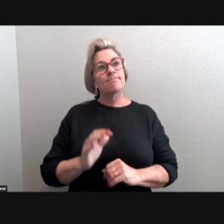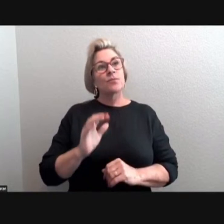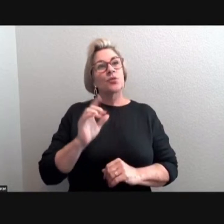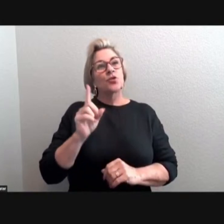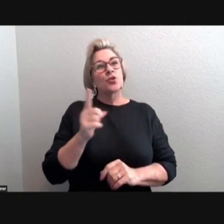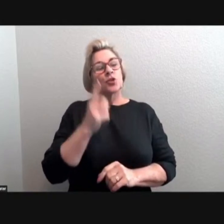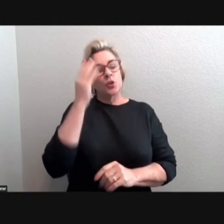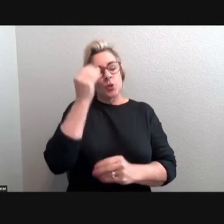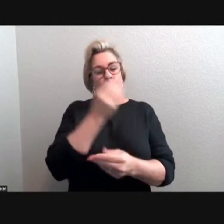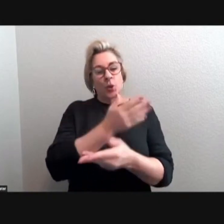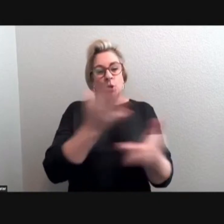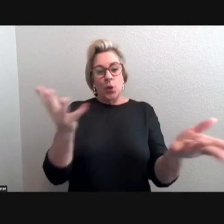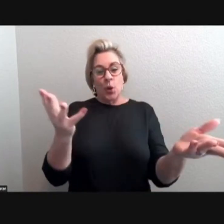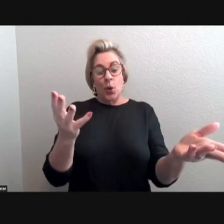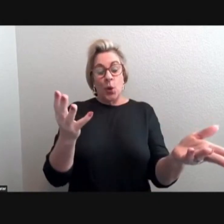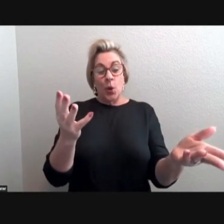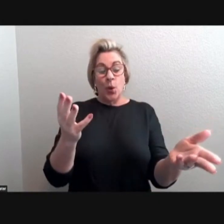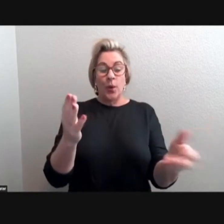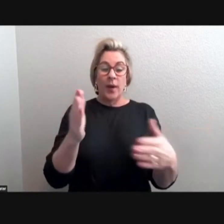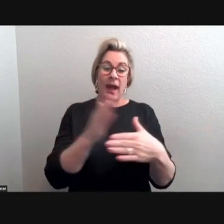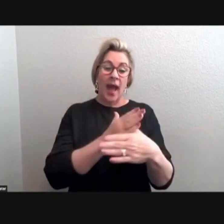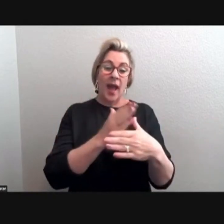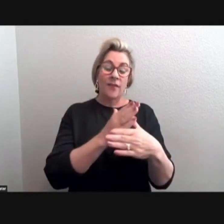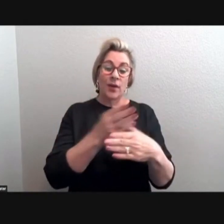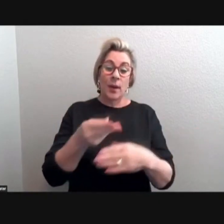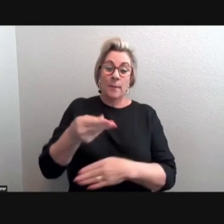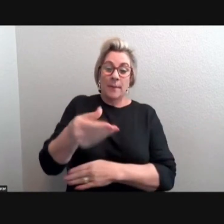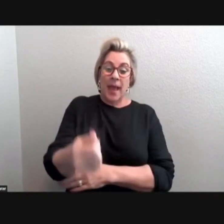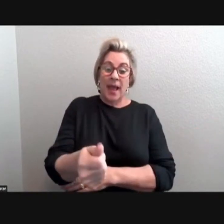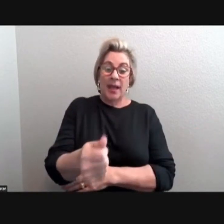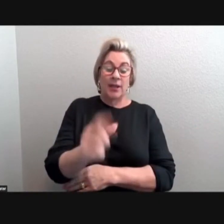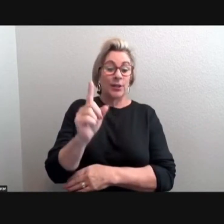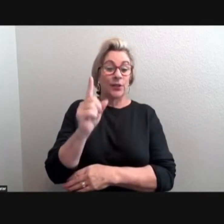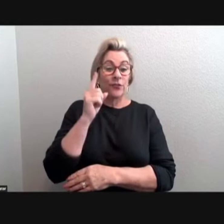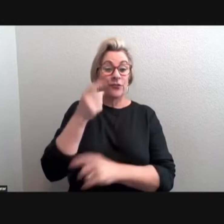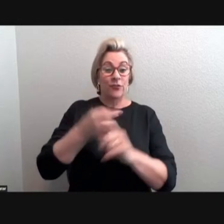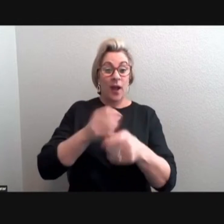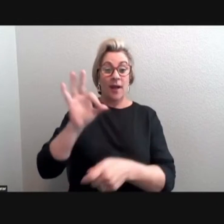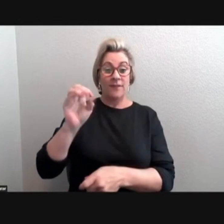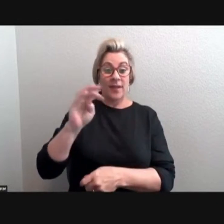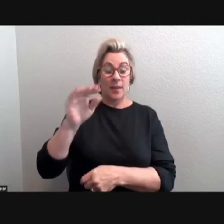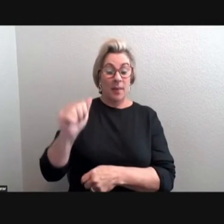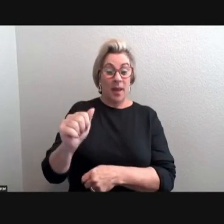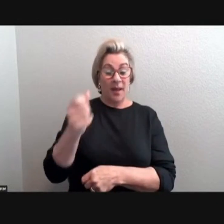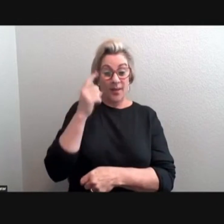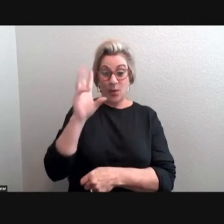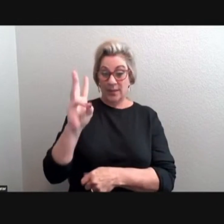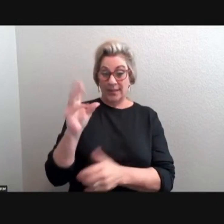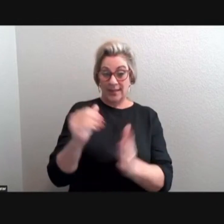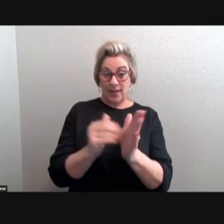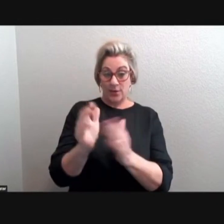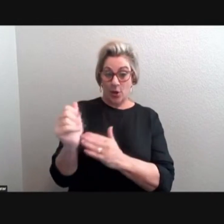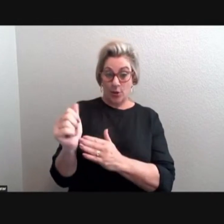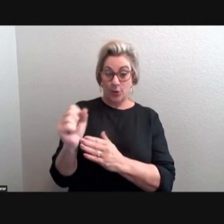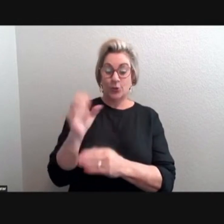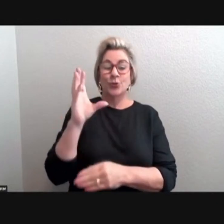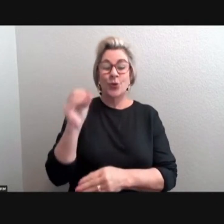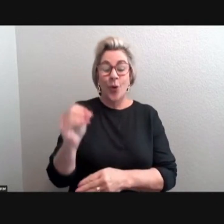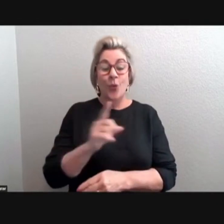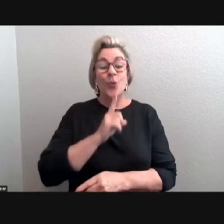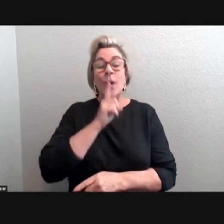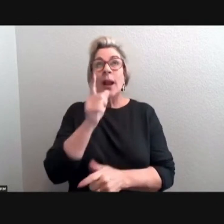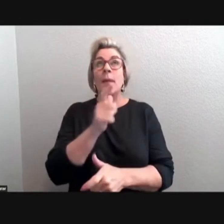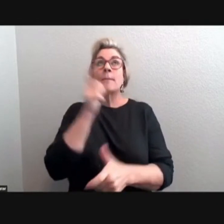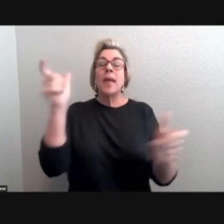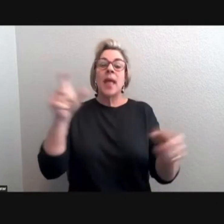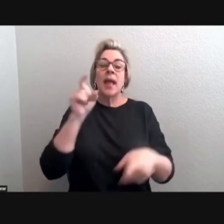Just so you know, the average FEMA payout for a Marshall fire survivor is only $6,000. So I just want to make sure people understand why there's a need for the philanthropic community to